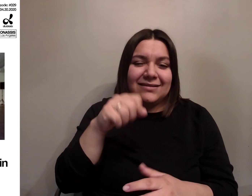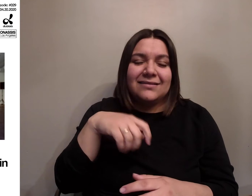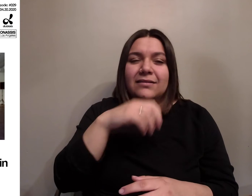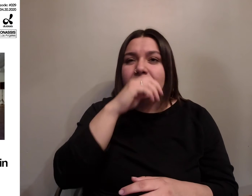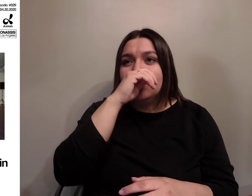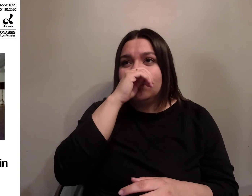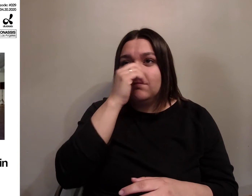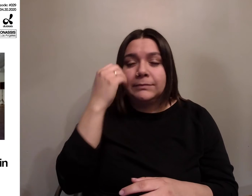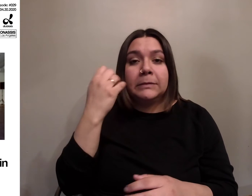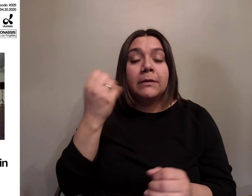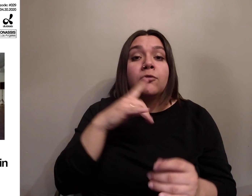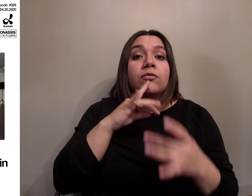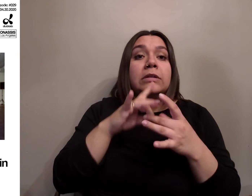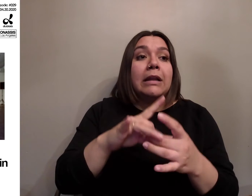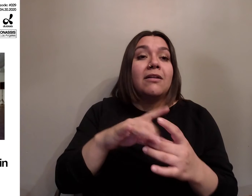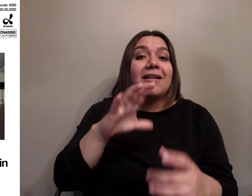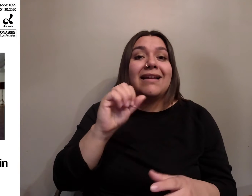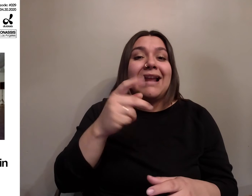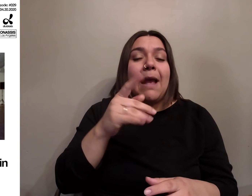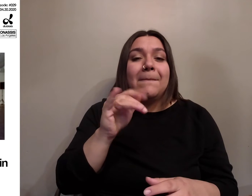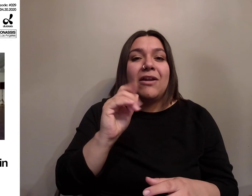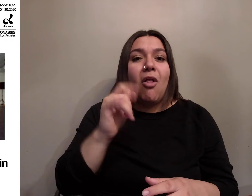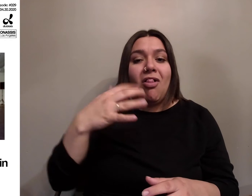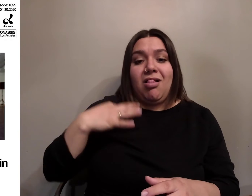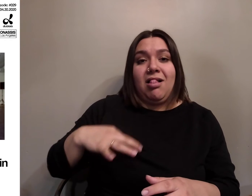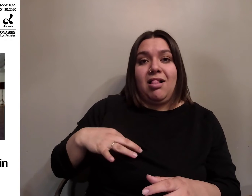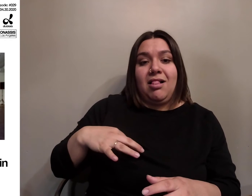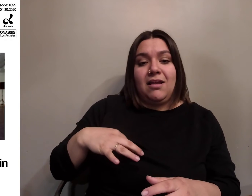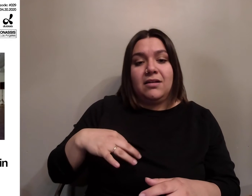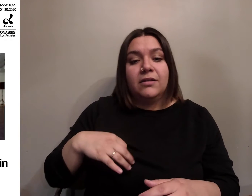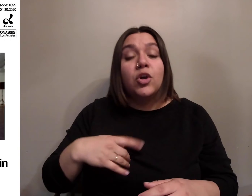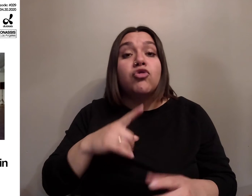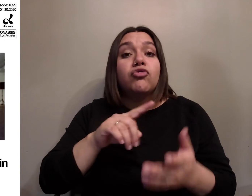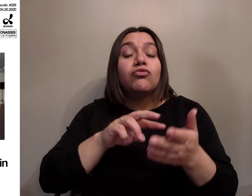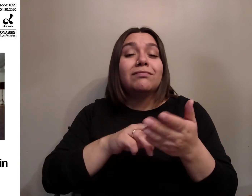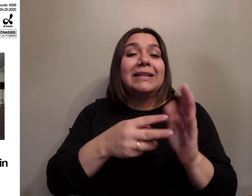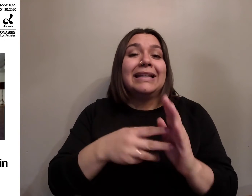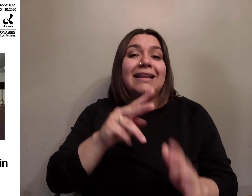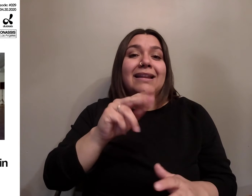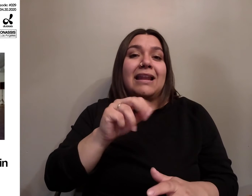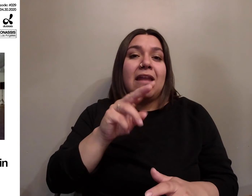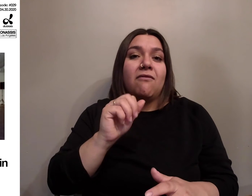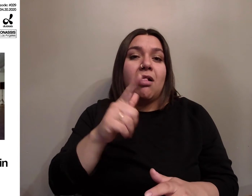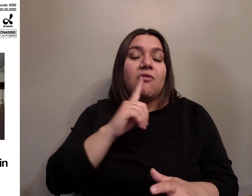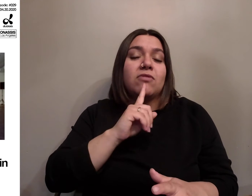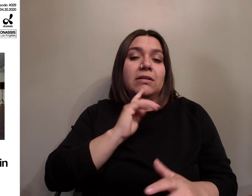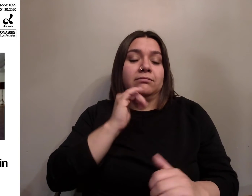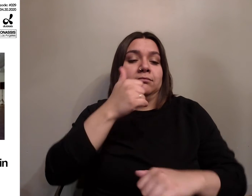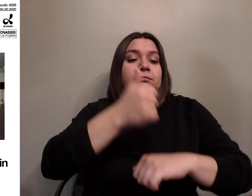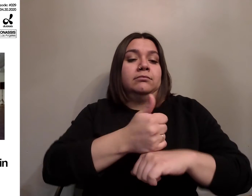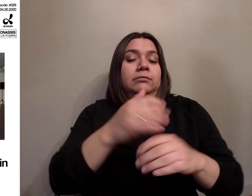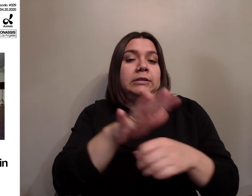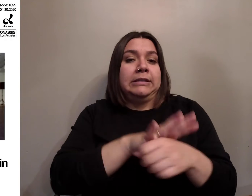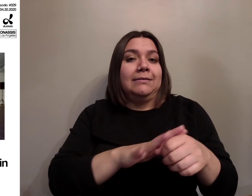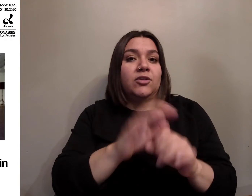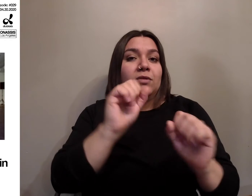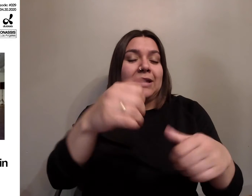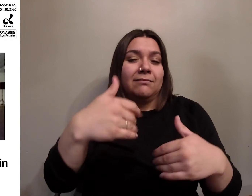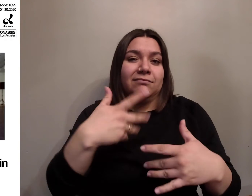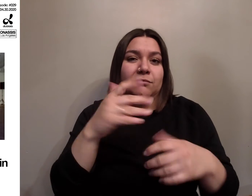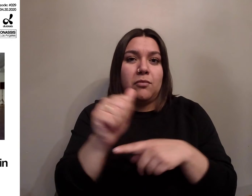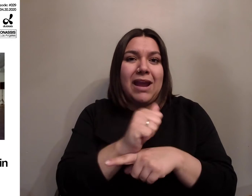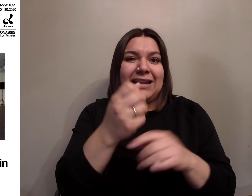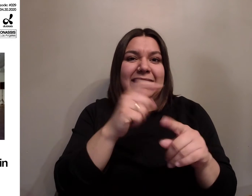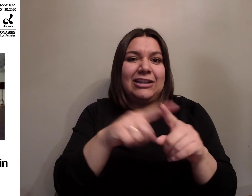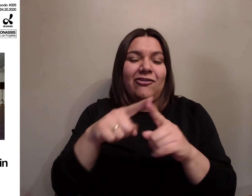imagine like through fiction, and to try to practice ways of being together that try to resist that. Help me imagine